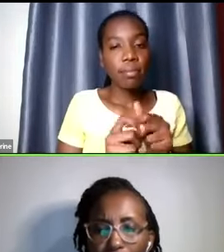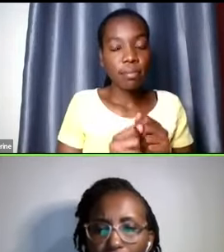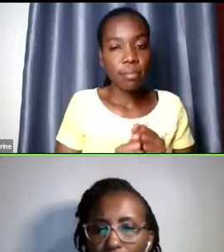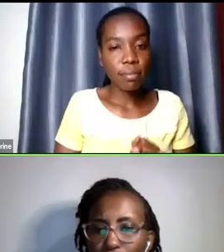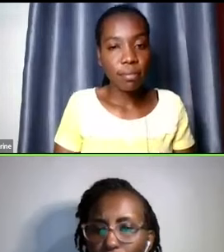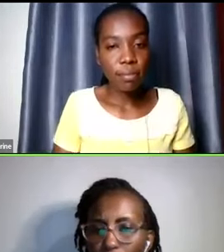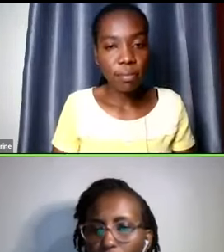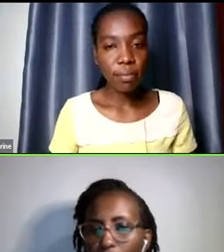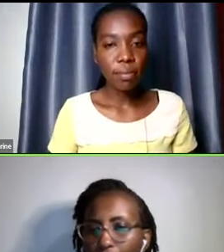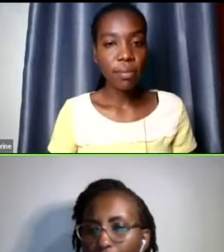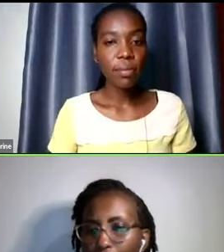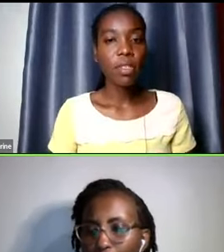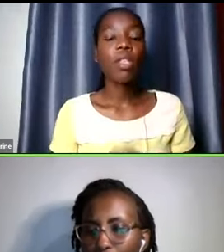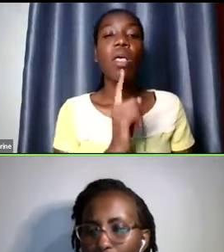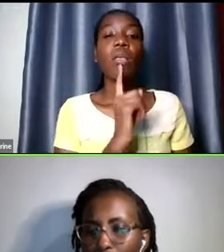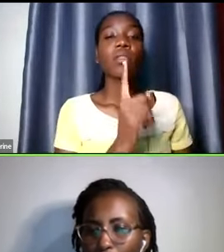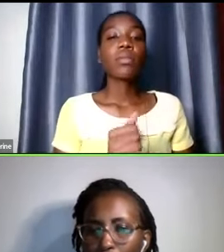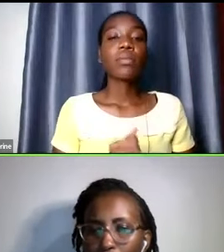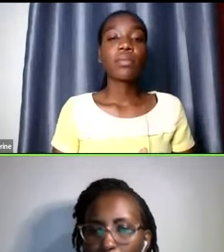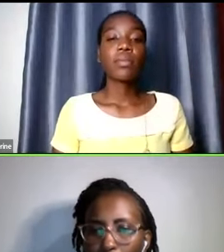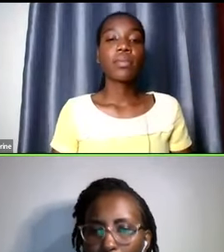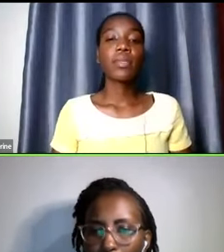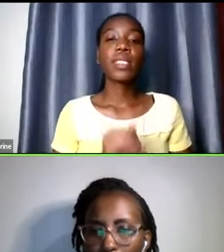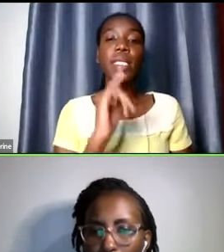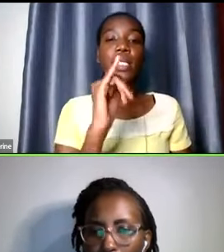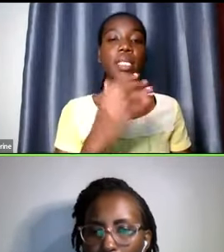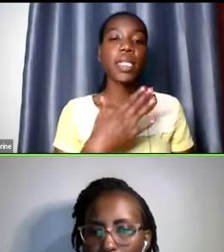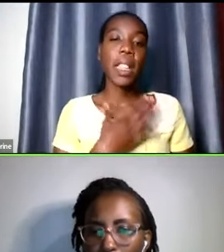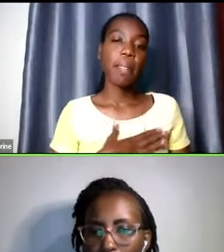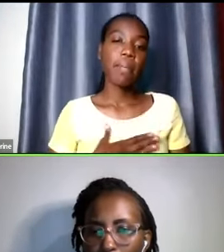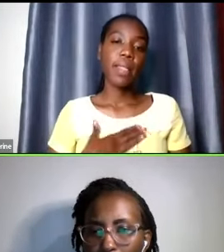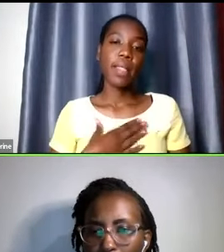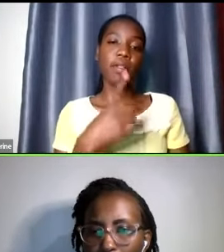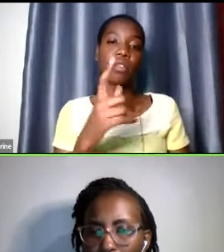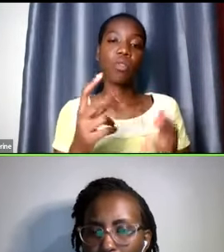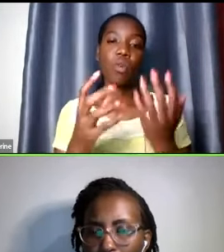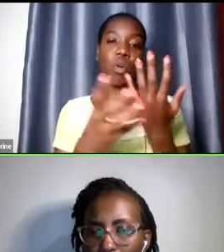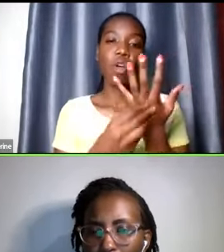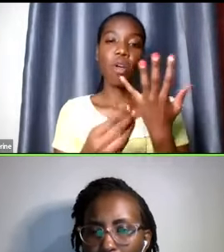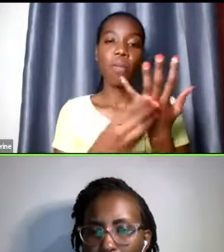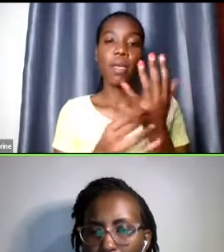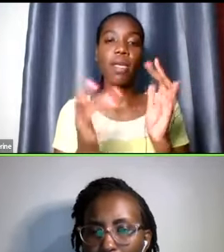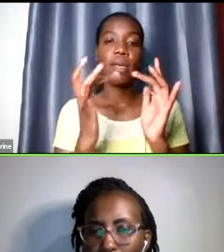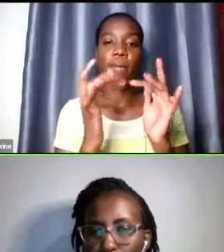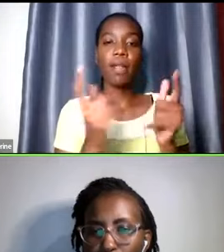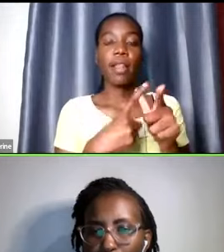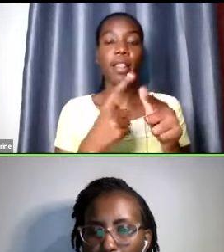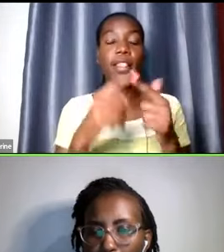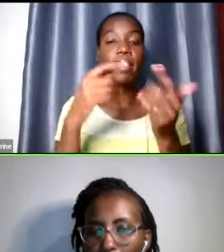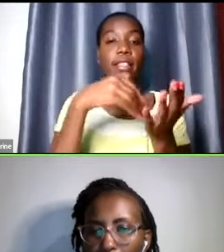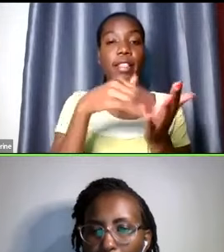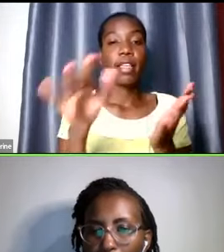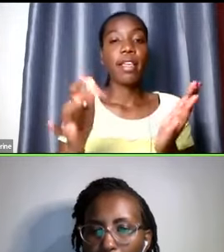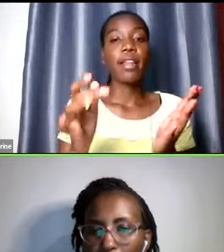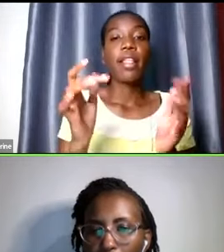from here. So I think, Jacinta, please copy that email so that we can send the link to